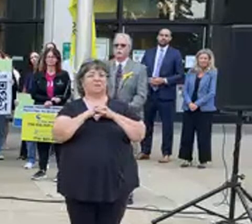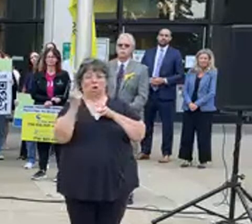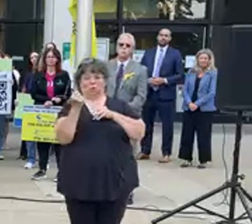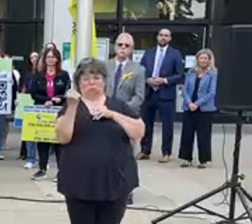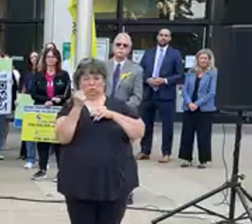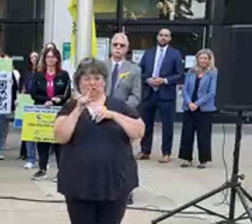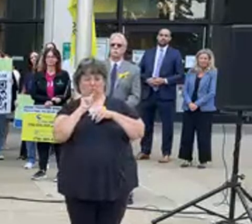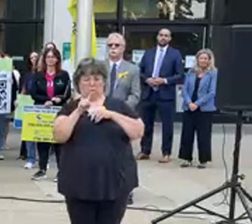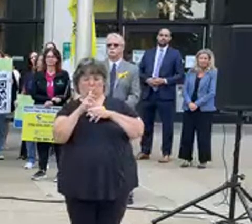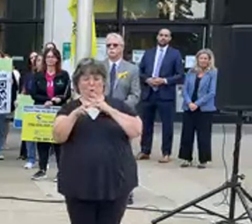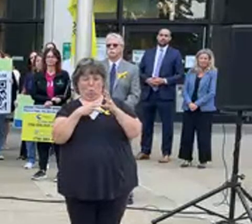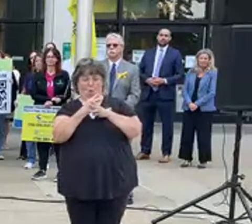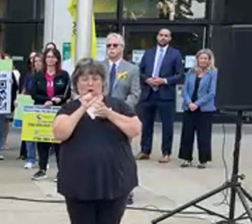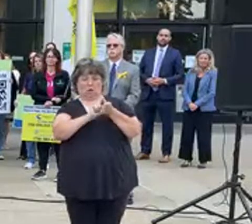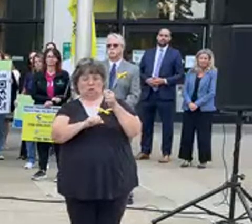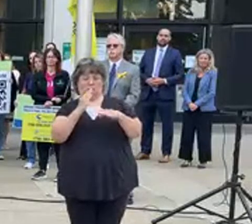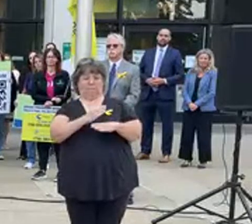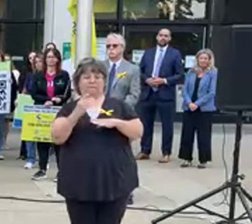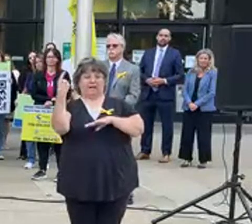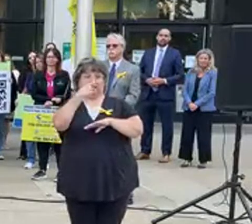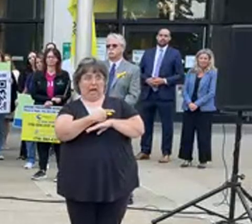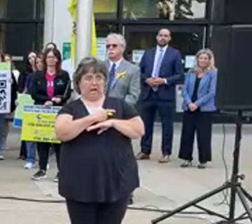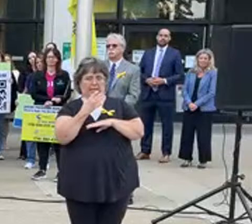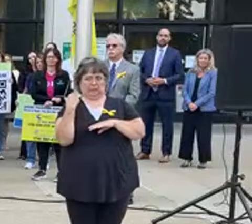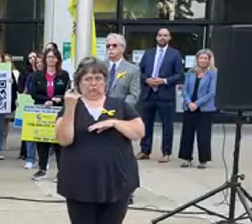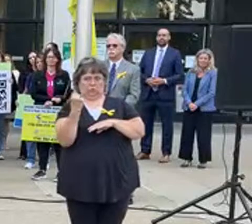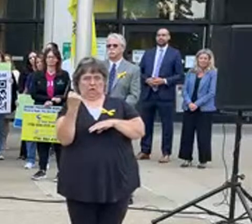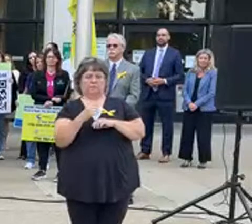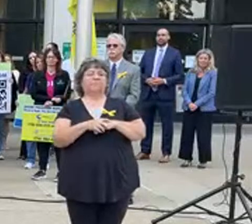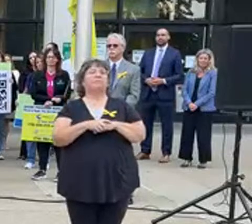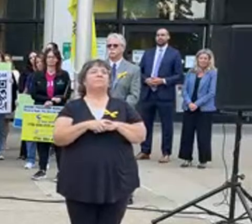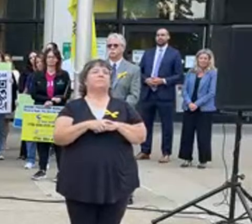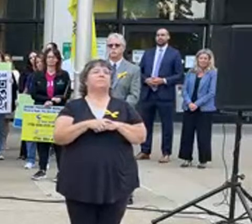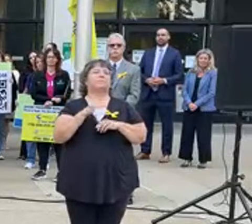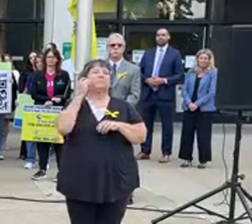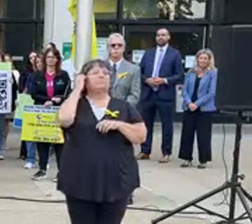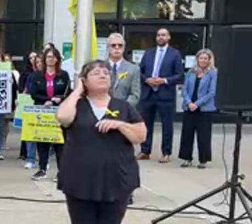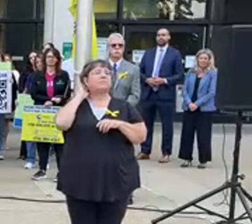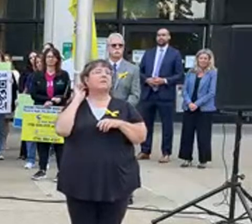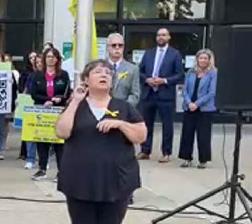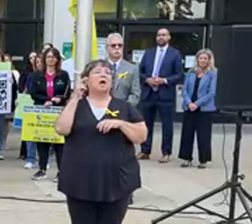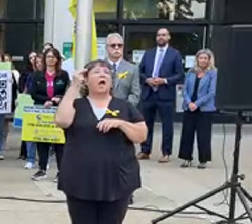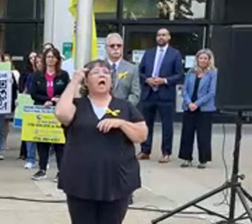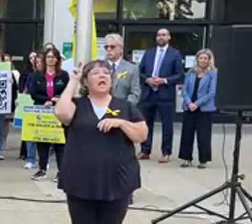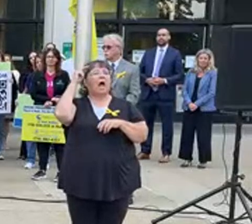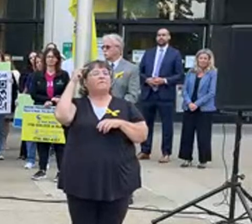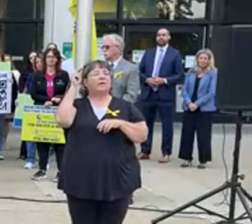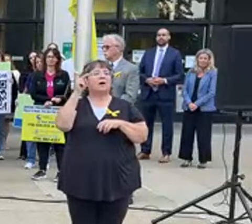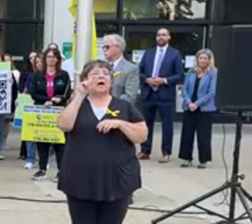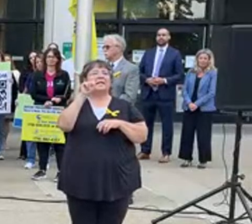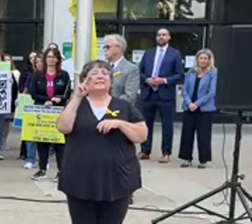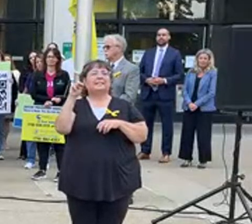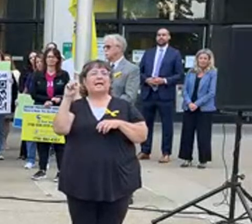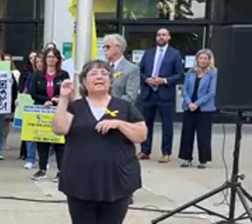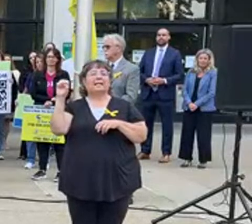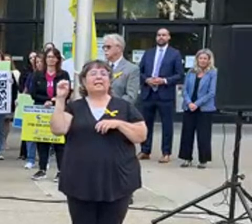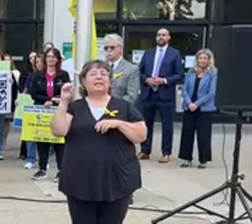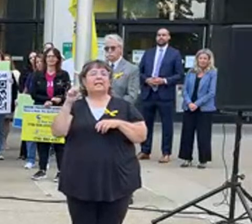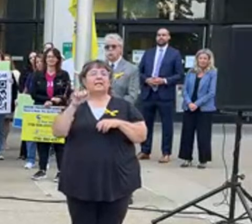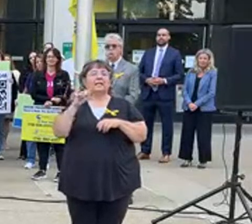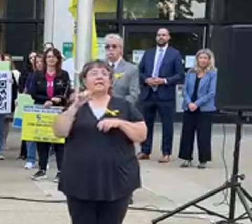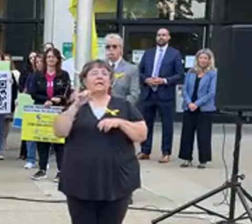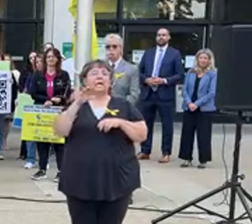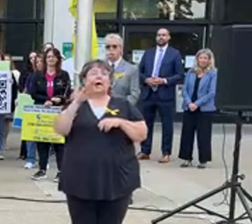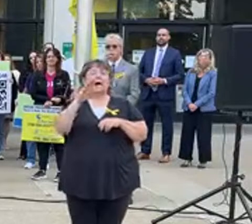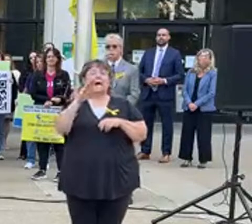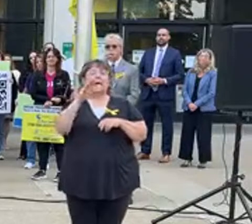Tuesday was actually World Suicide Prevention Day. And in Nashville, Tennessee, I don't know if any of you saw this,